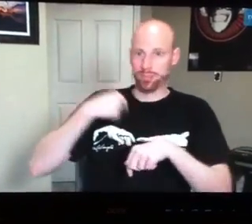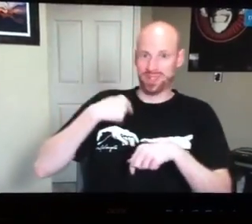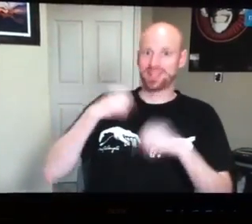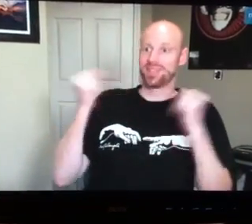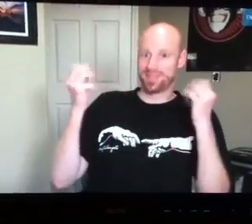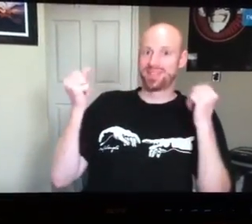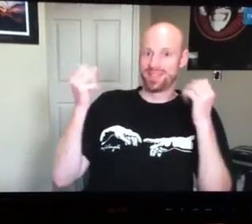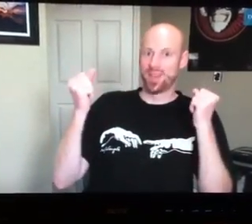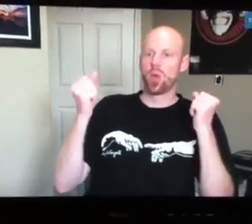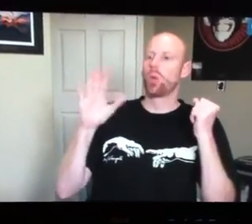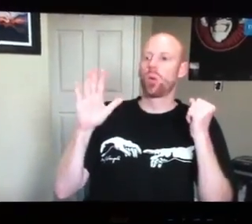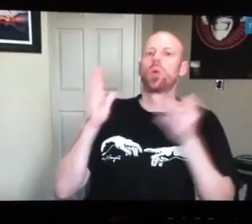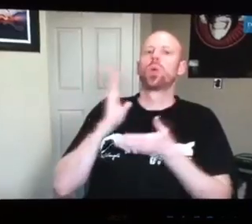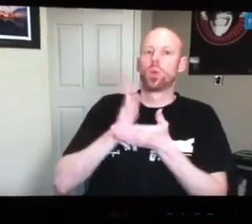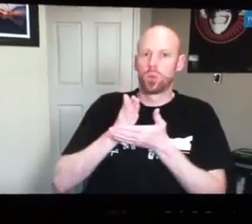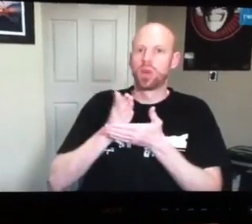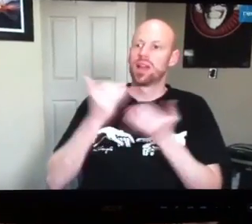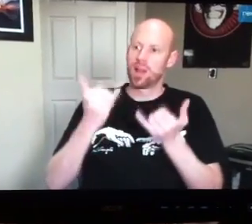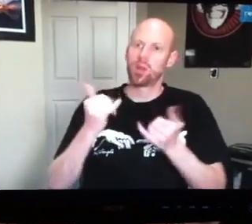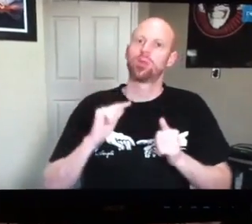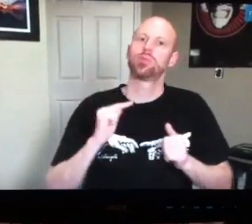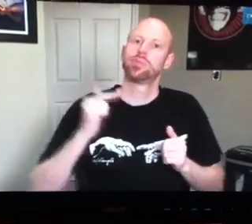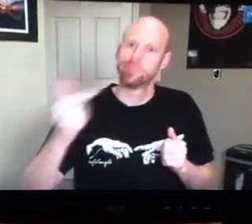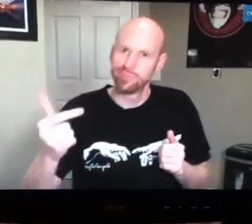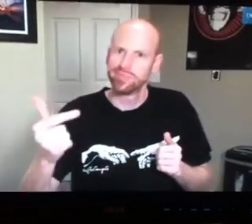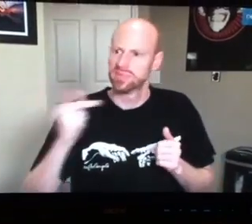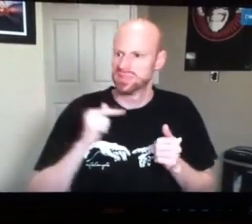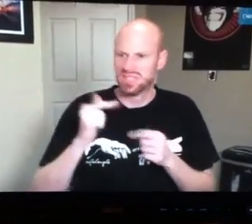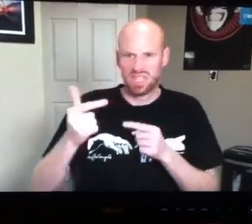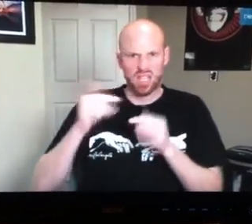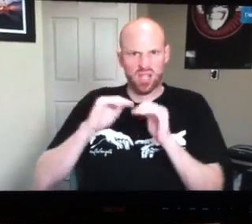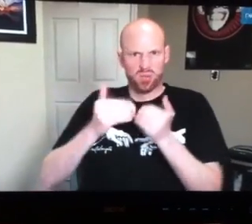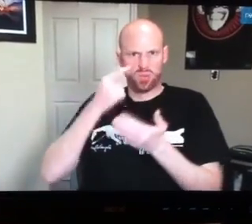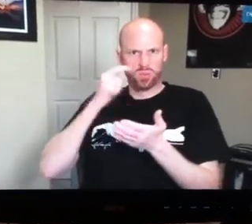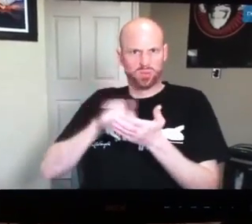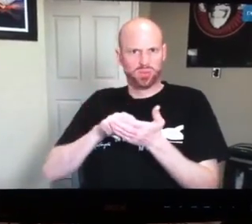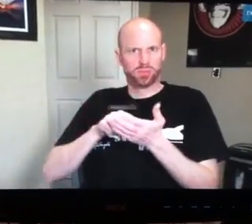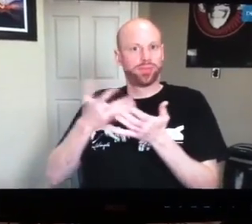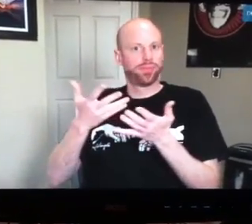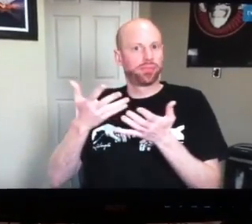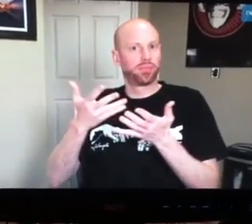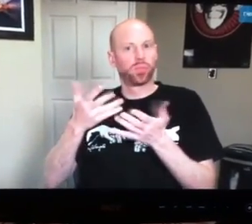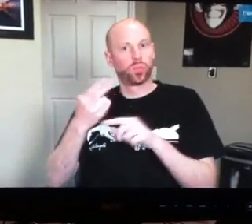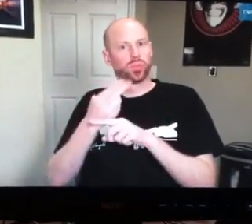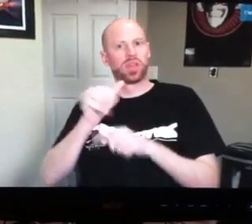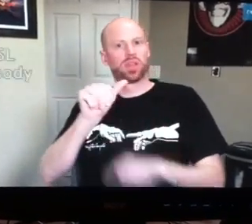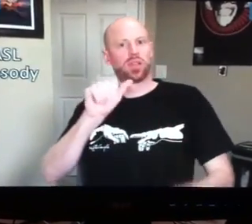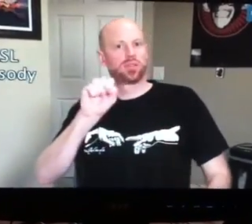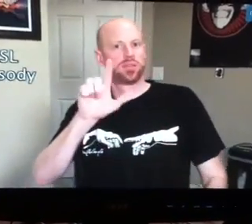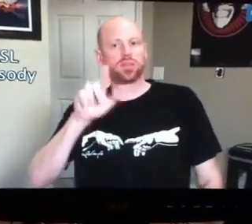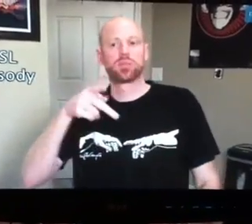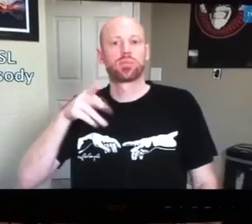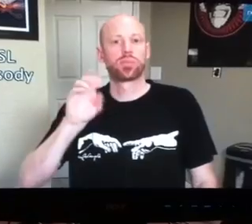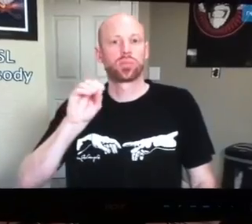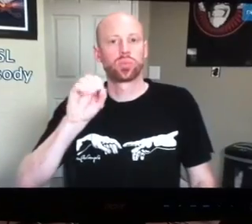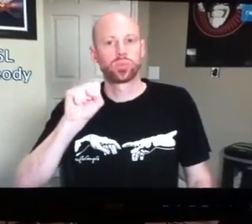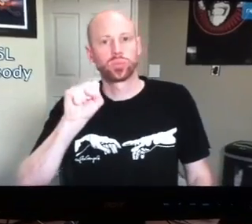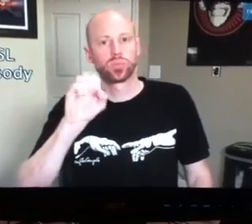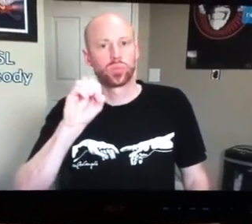parties know when it's time to take their turn and when it's time to stop talking. And how do you notice when